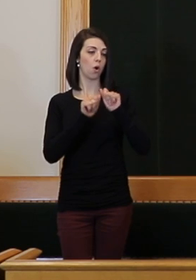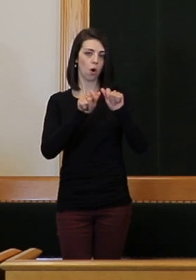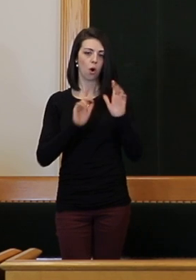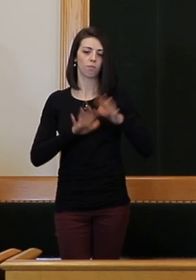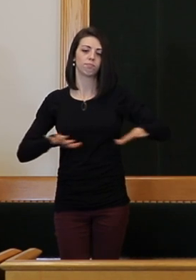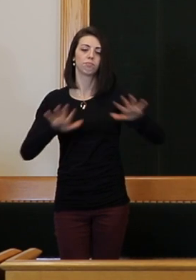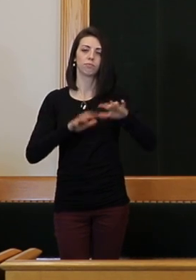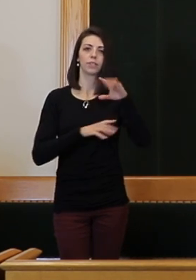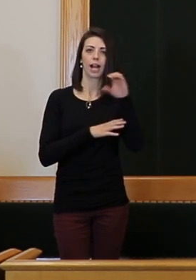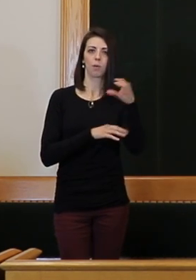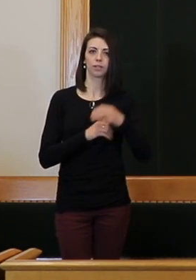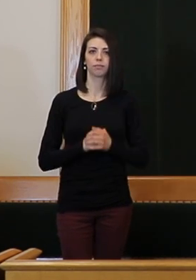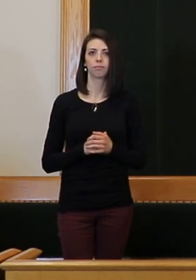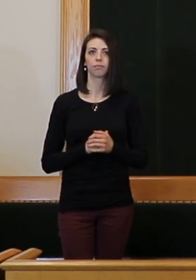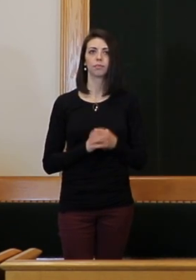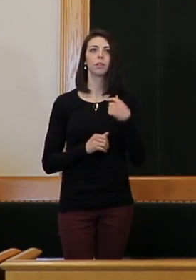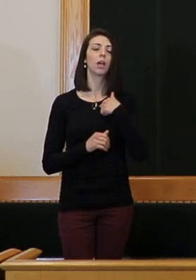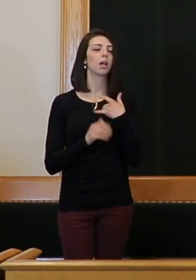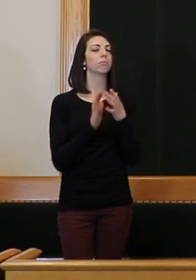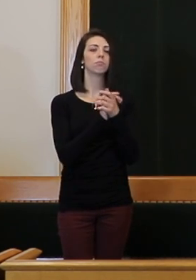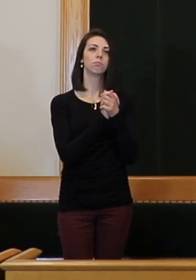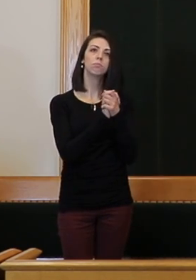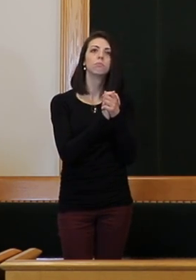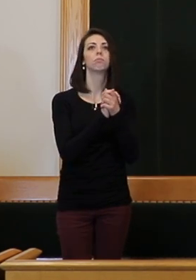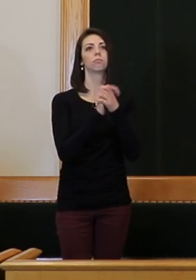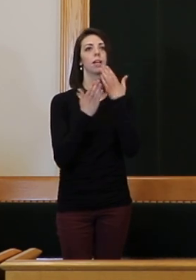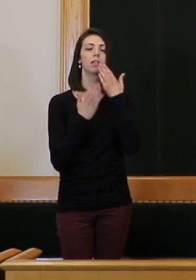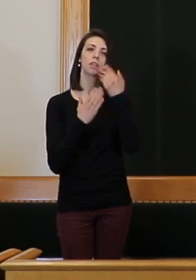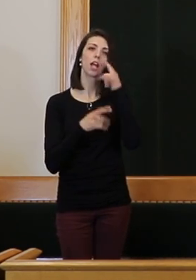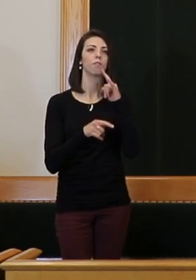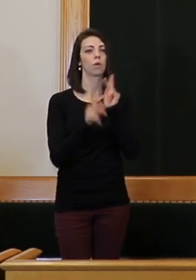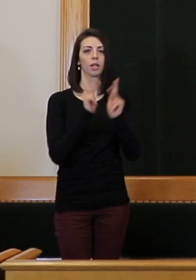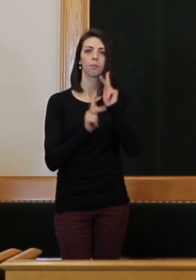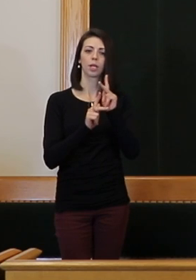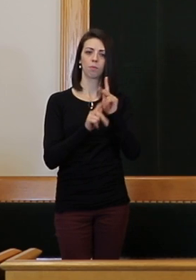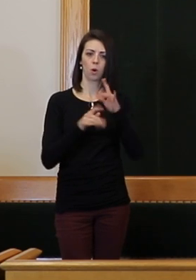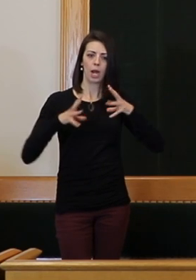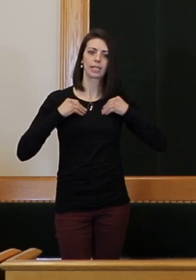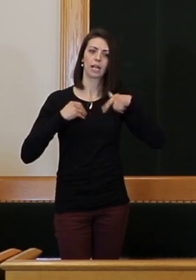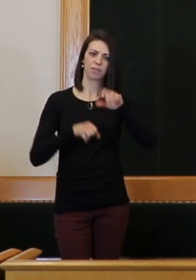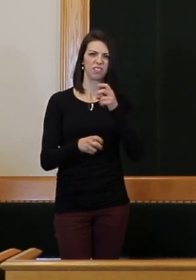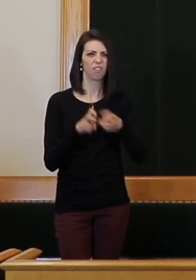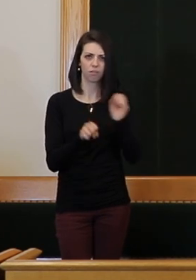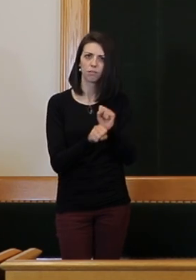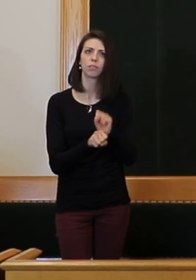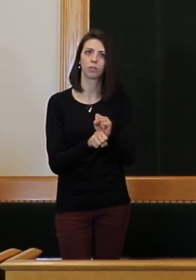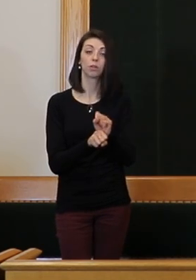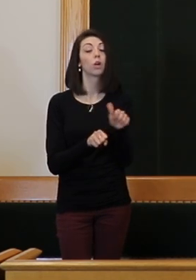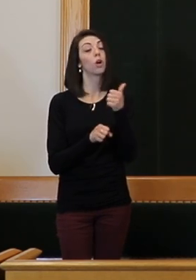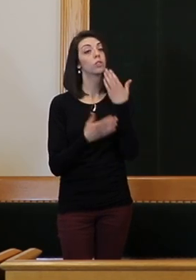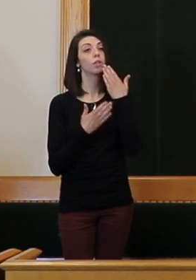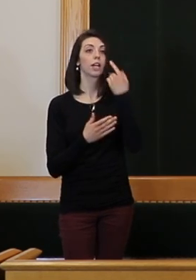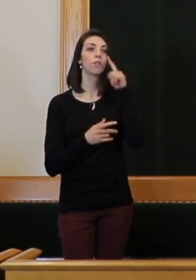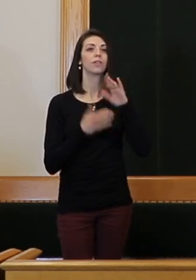work of those here today who are meeting with these challenges head-on. I also applaud the City of Fulton